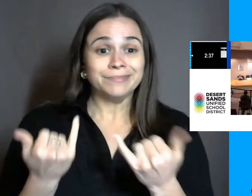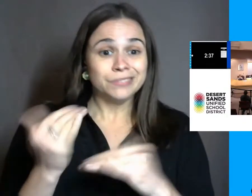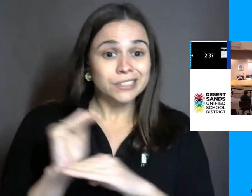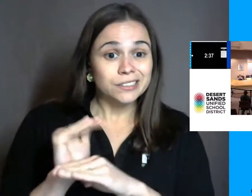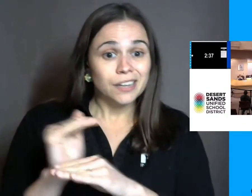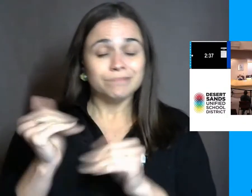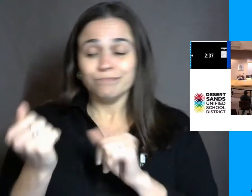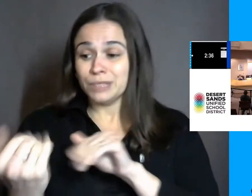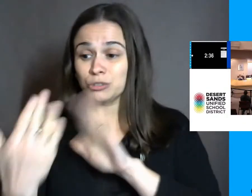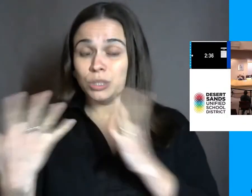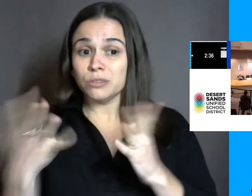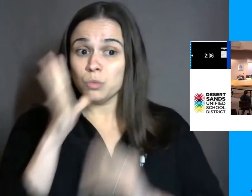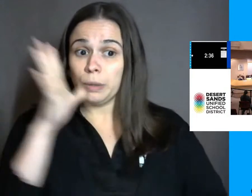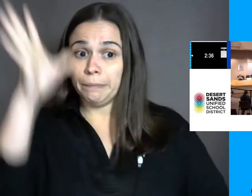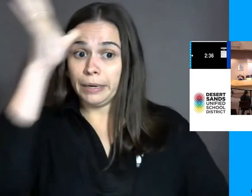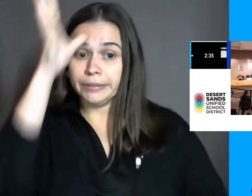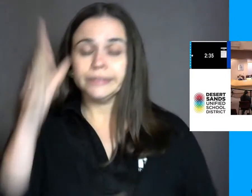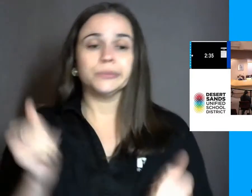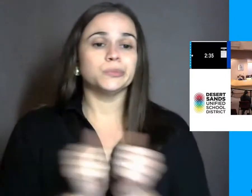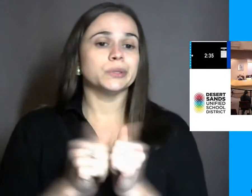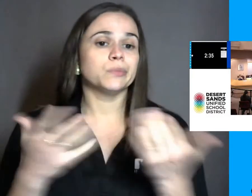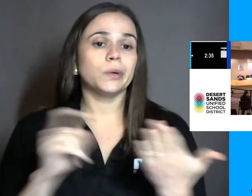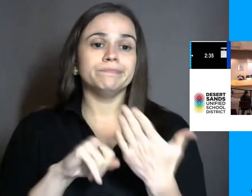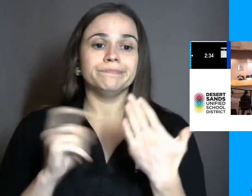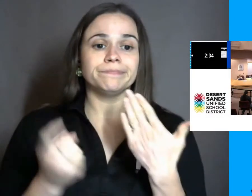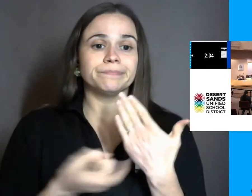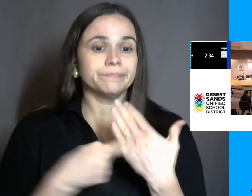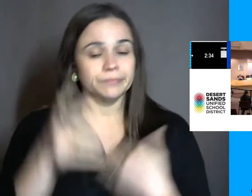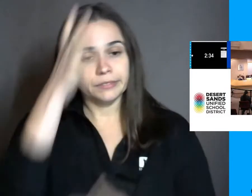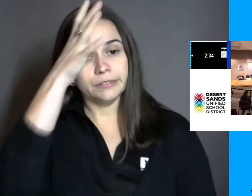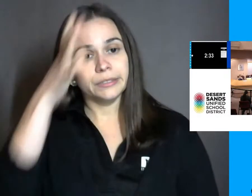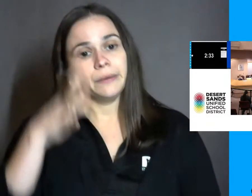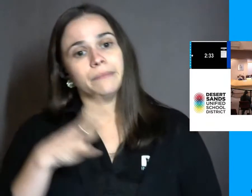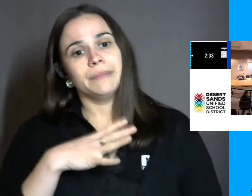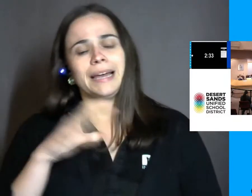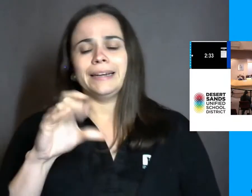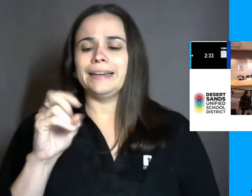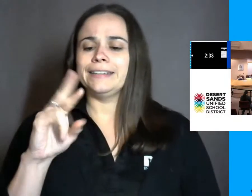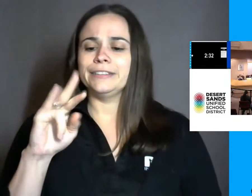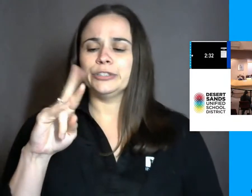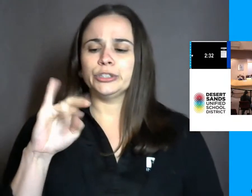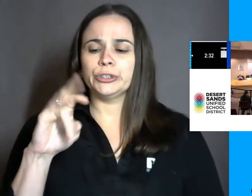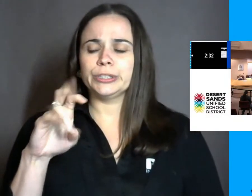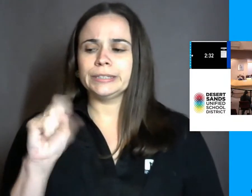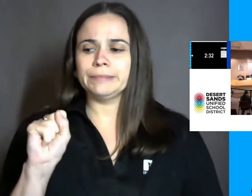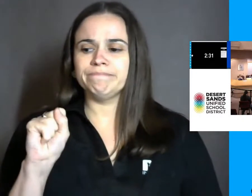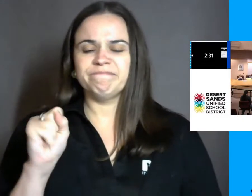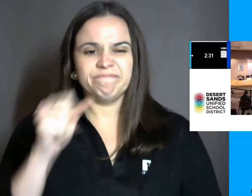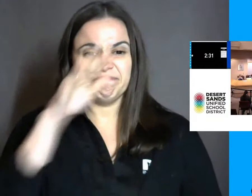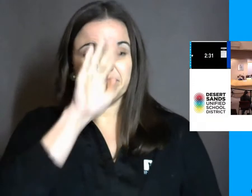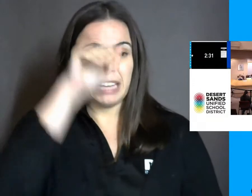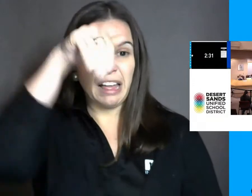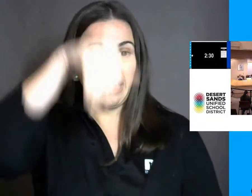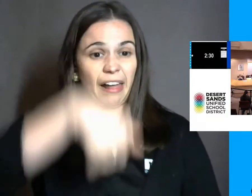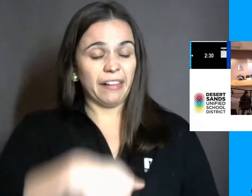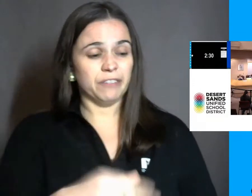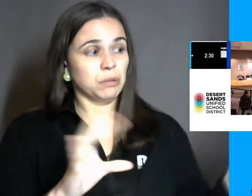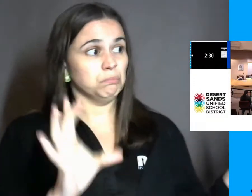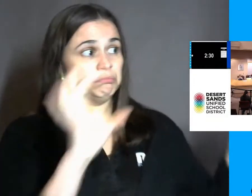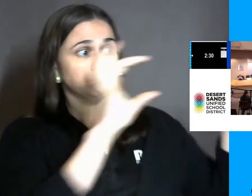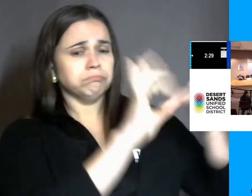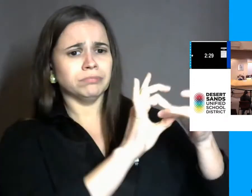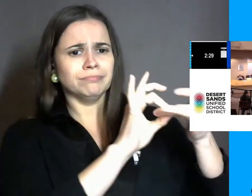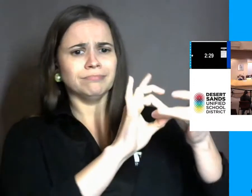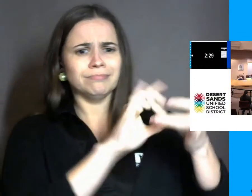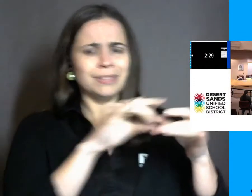with an analogy. A man at a circus sees an elephant tied to a post with just a tiny rope. He asks the trainer, how does a small rope contain such a